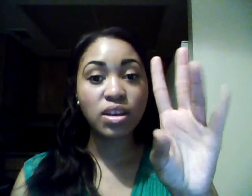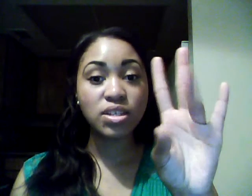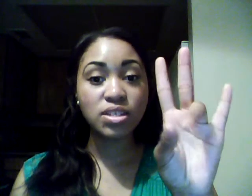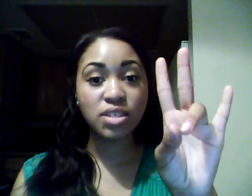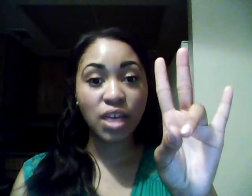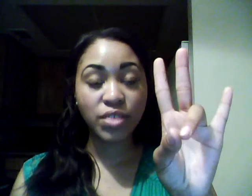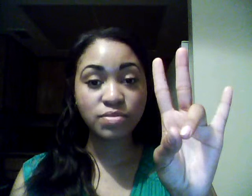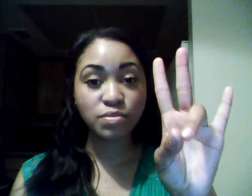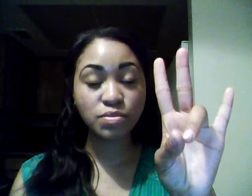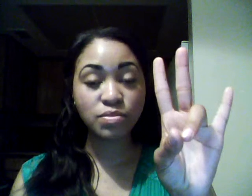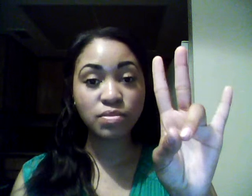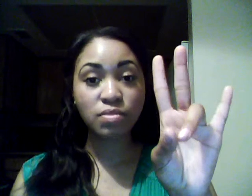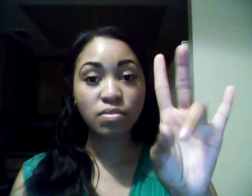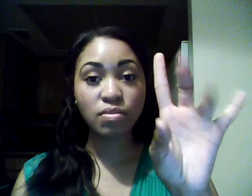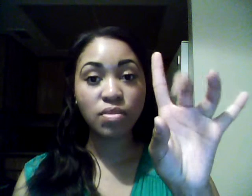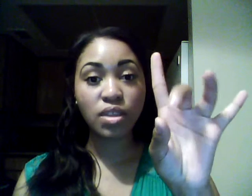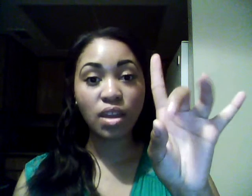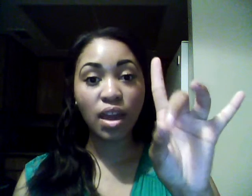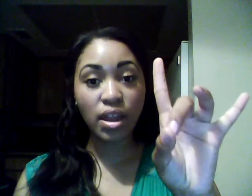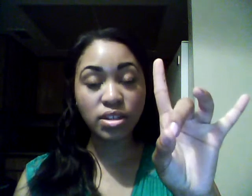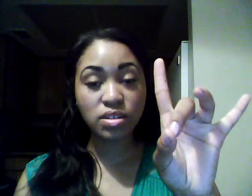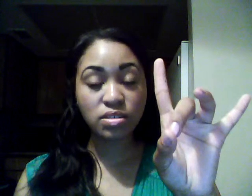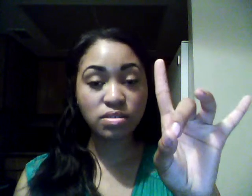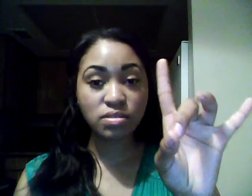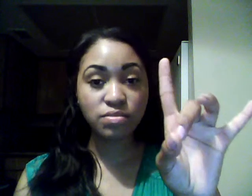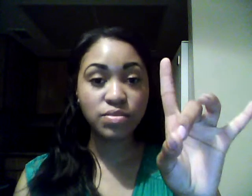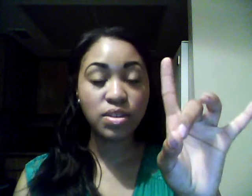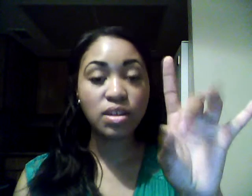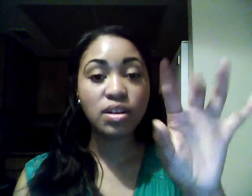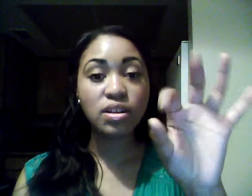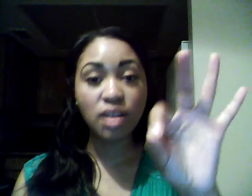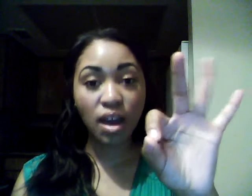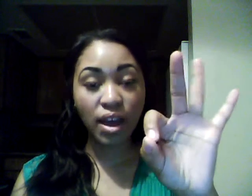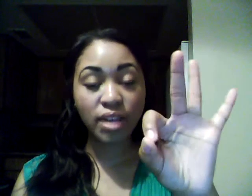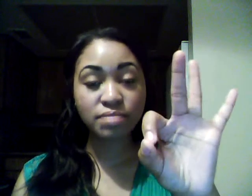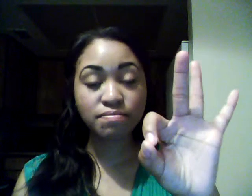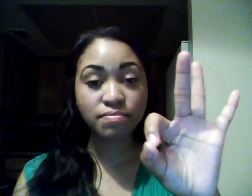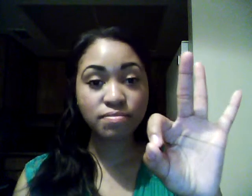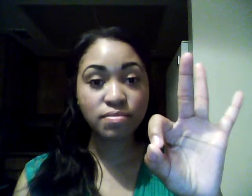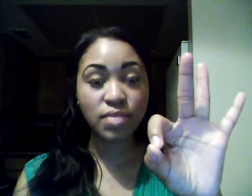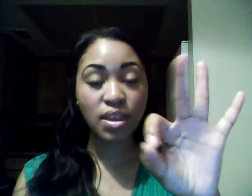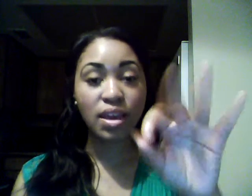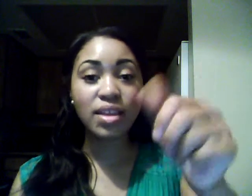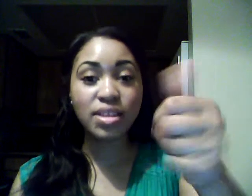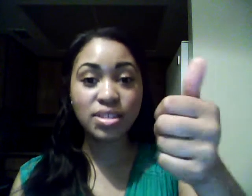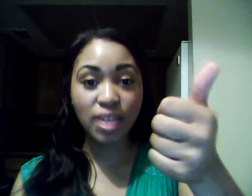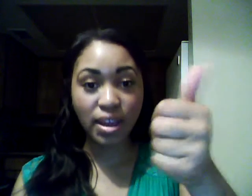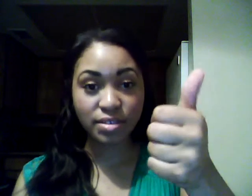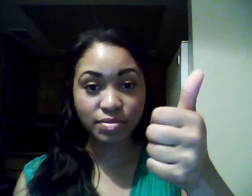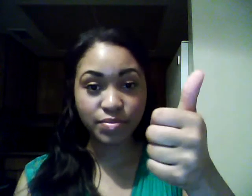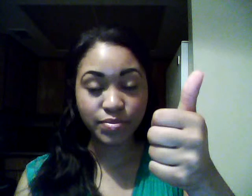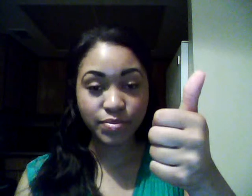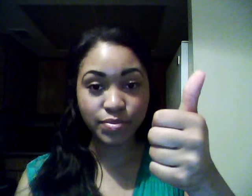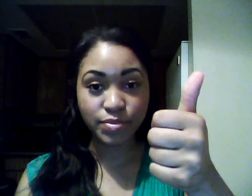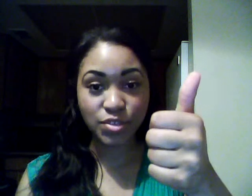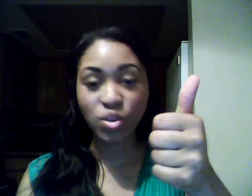7, 8, 9, and then 10. Just